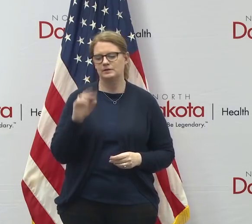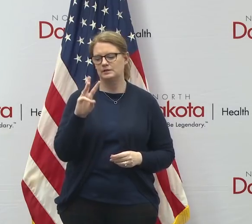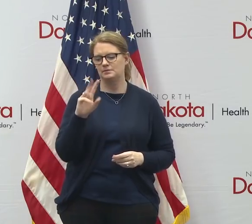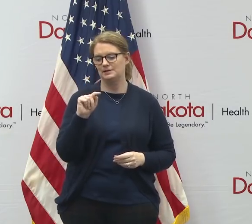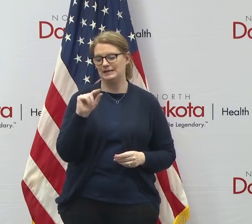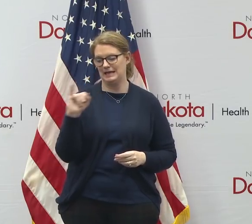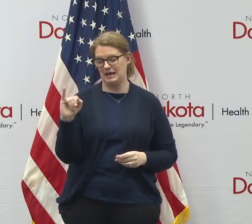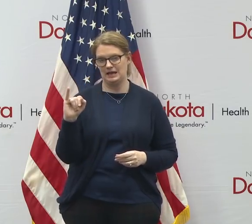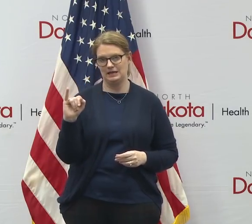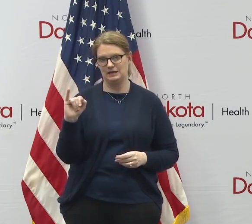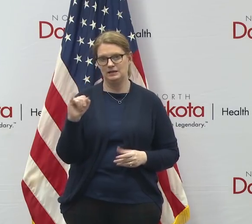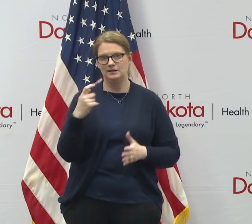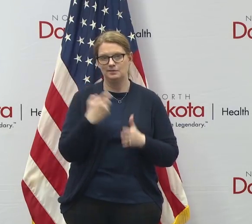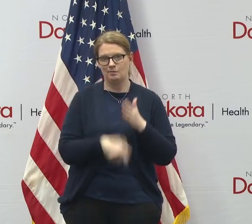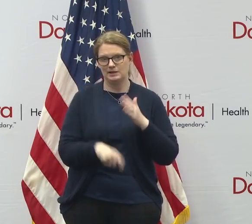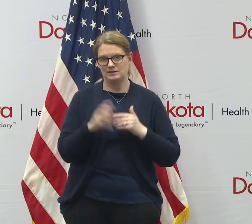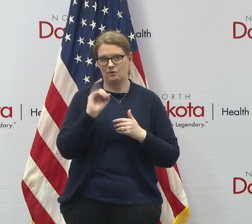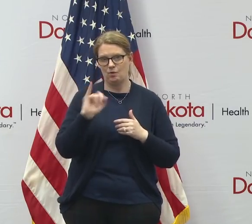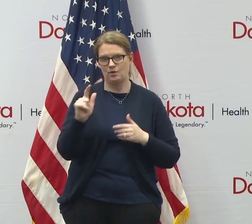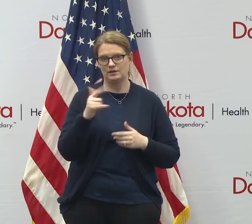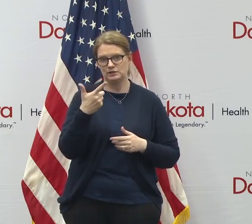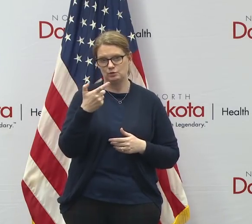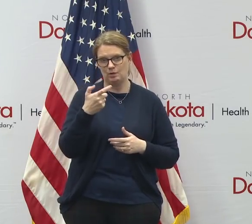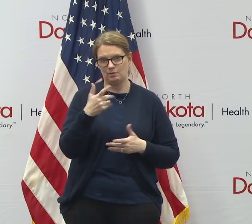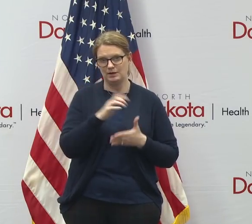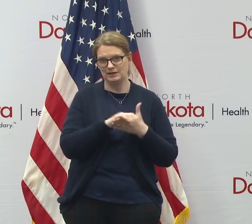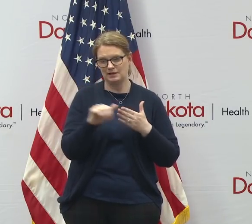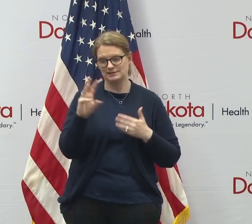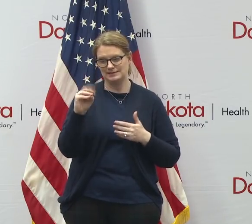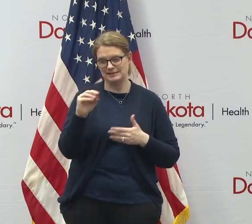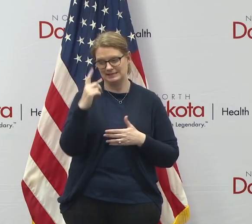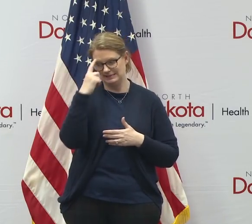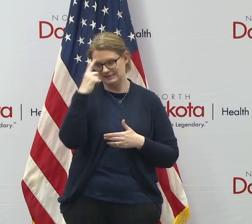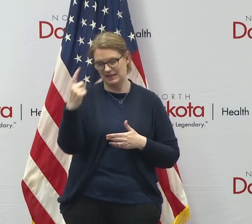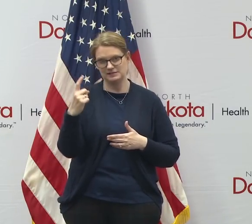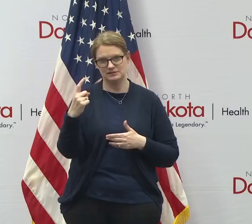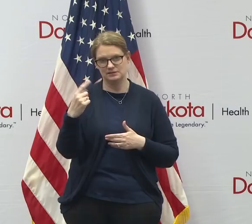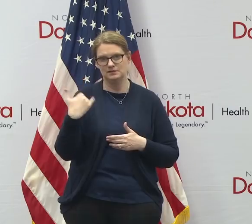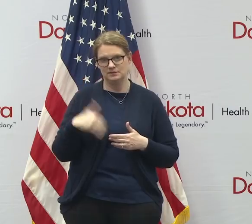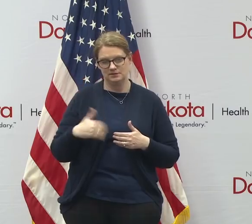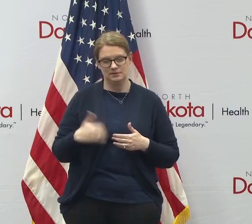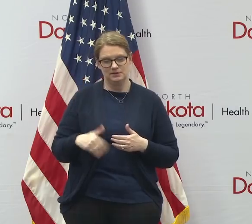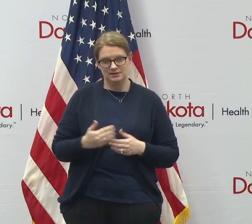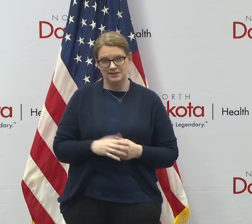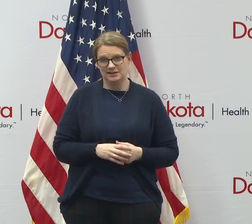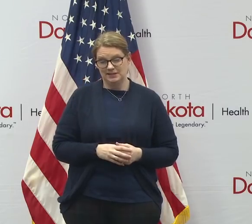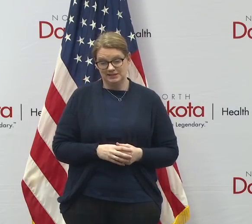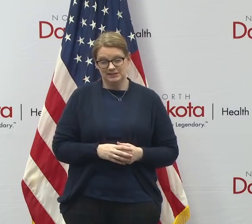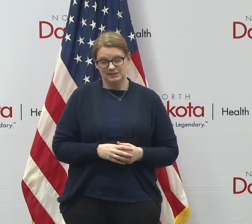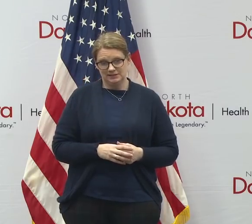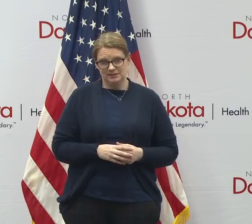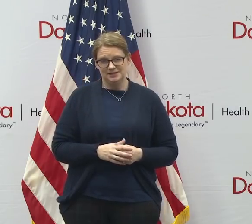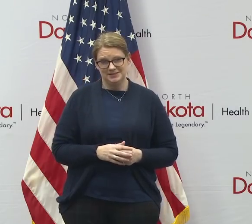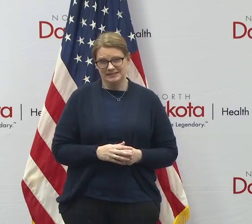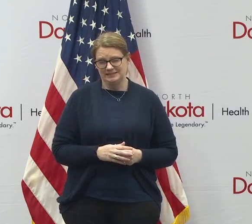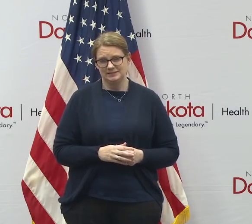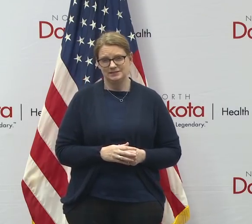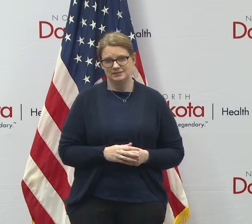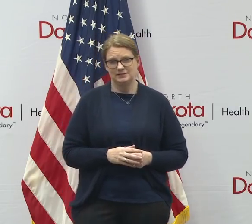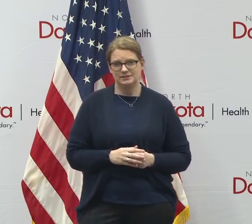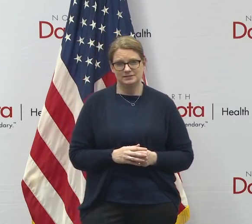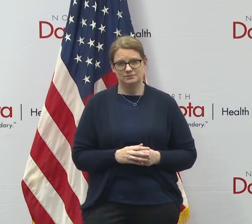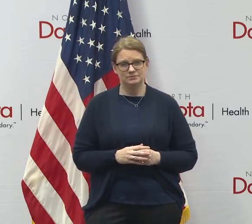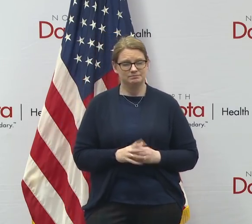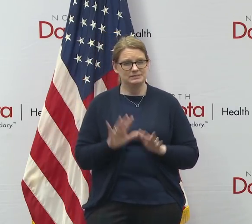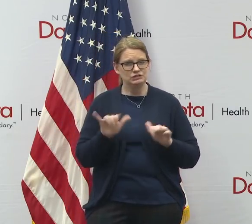WTI price of oil, $21.60 at the end of the day today. These are going to create some